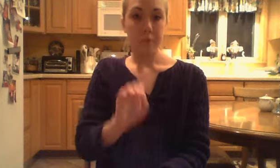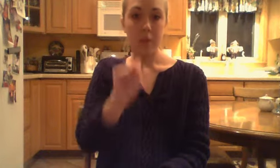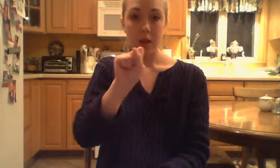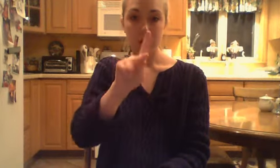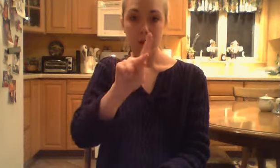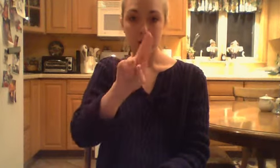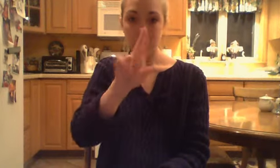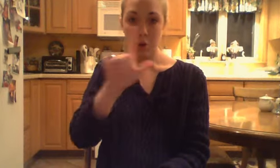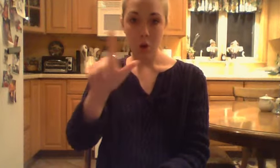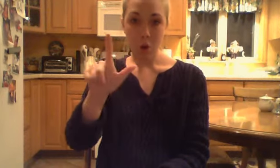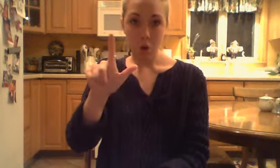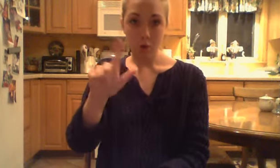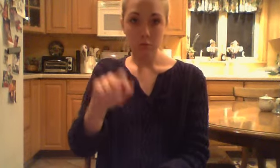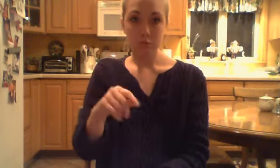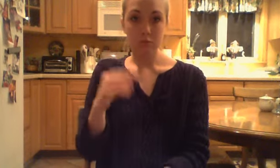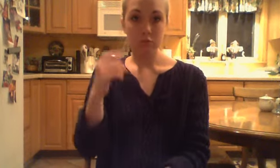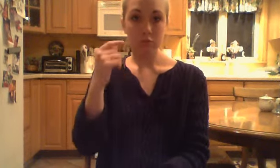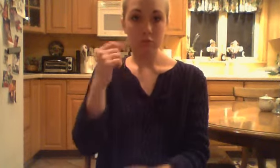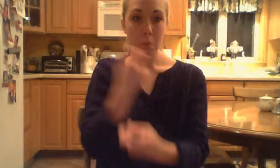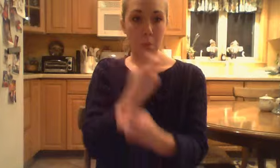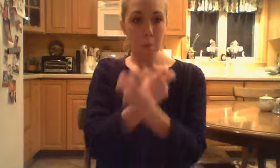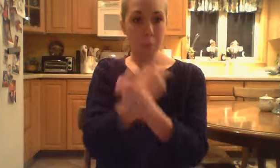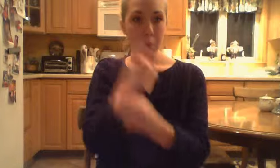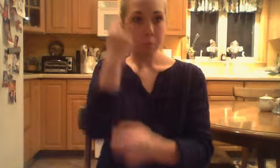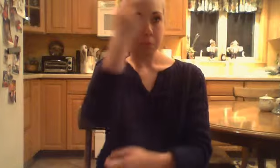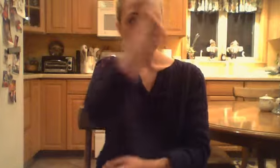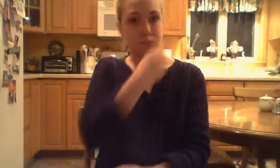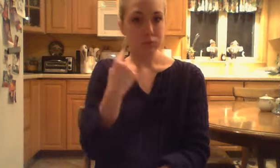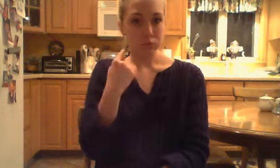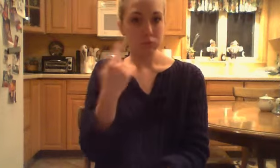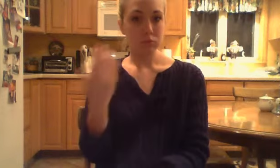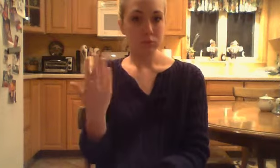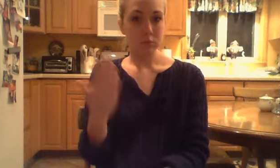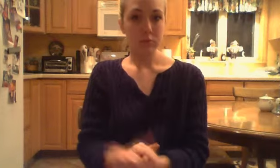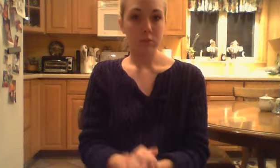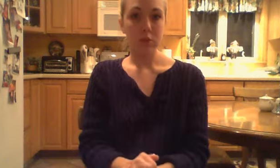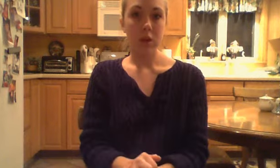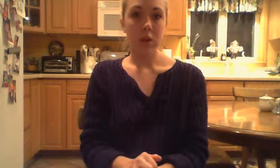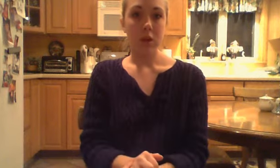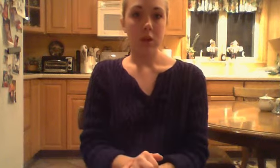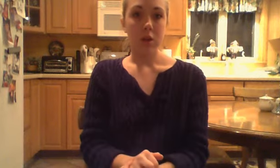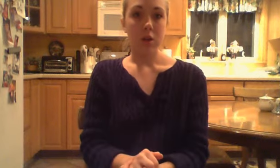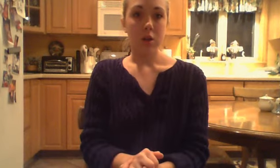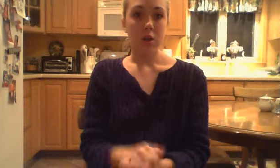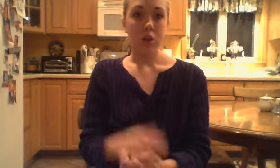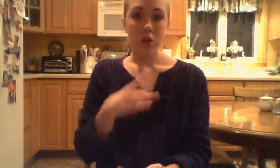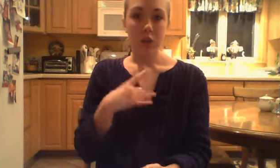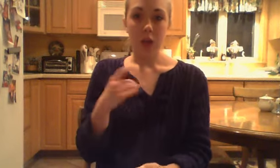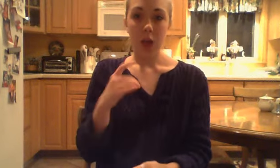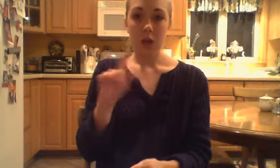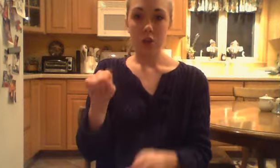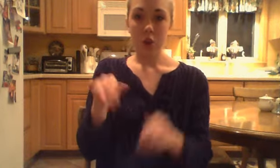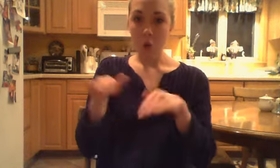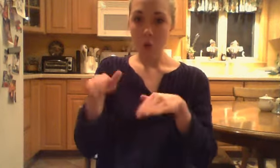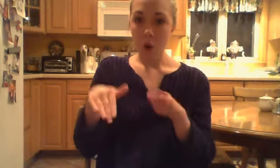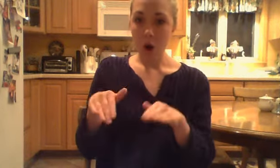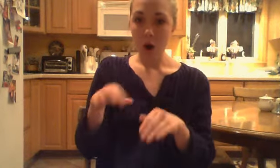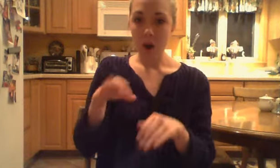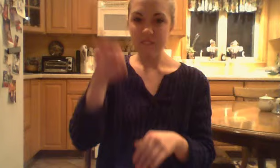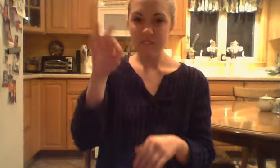pick up things on her walk, maybe rocks or sometimes skulls and bones that were left just lying around. And she would pick